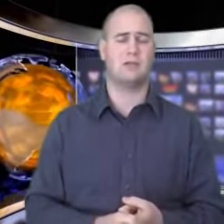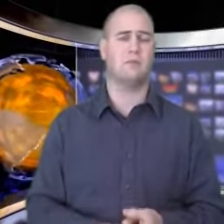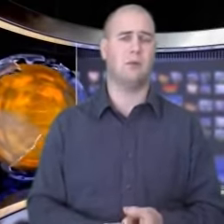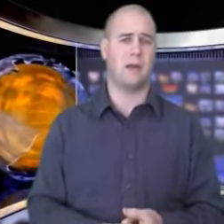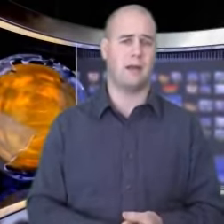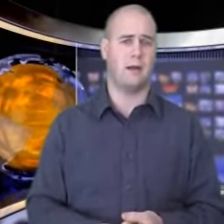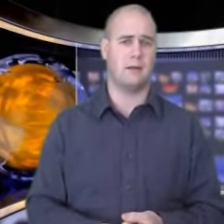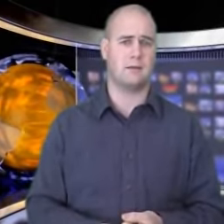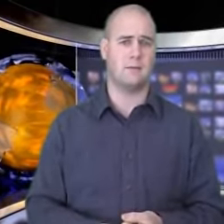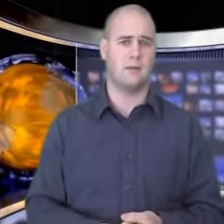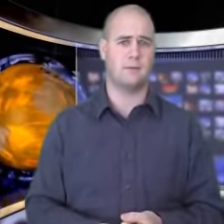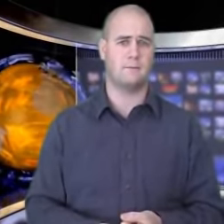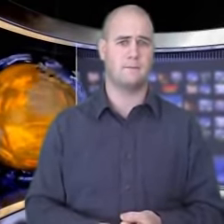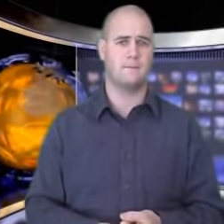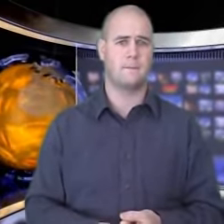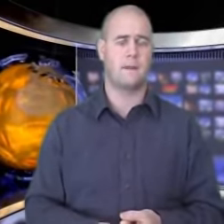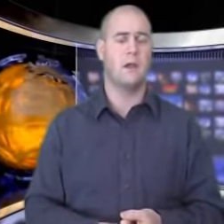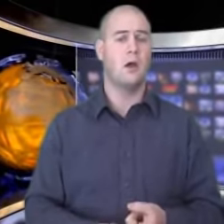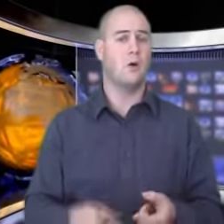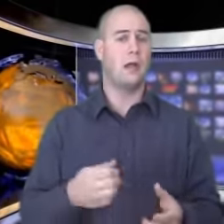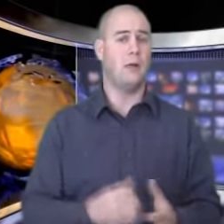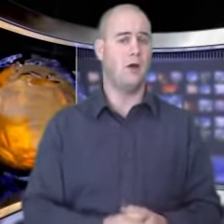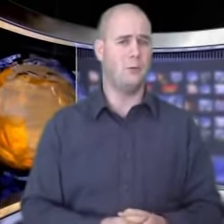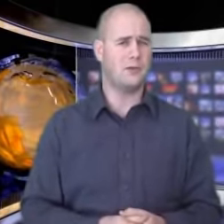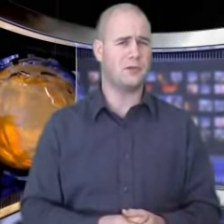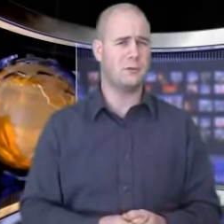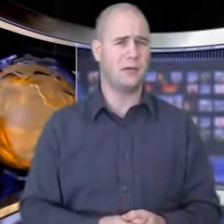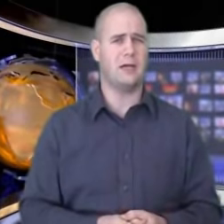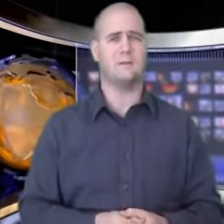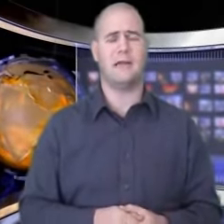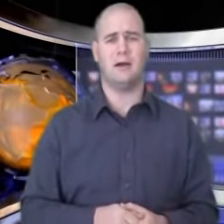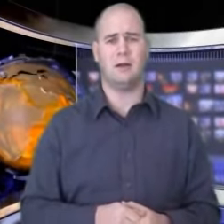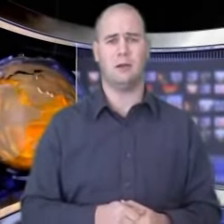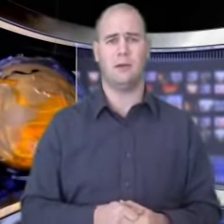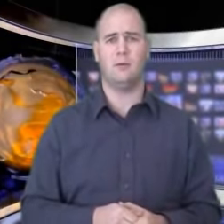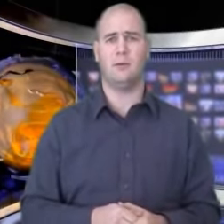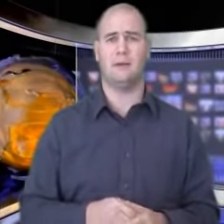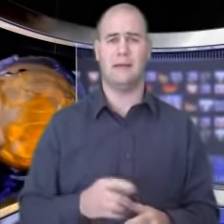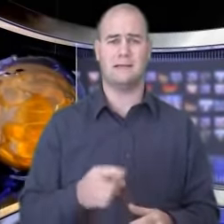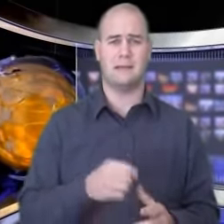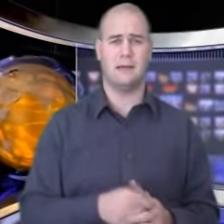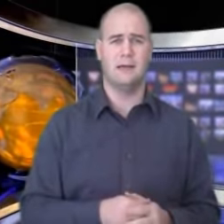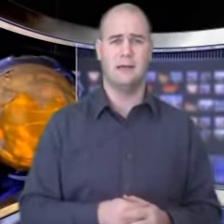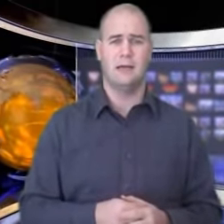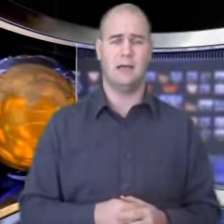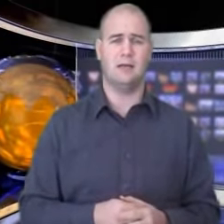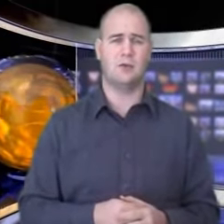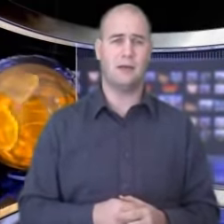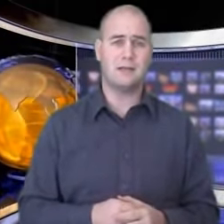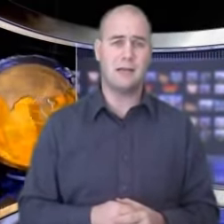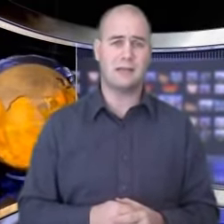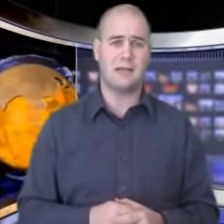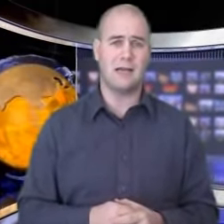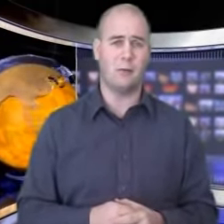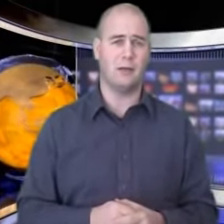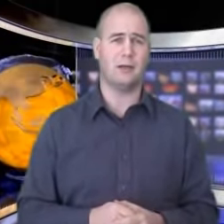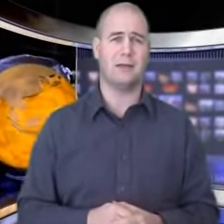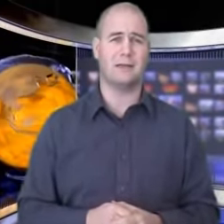simply by cutting something. Okay, well, I hope this has really helped you out a little bit with density. And join us next time. We'll be looking at some